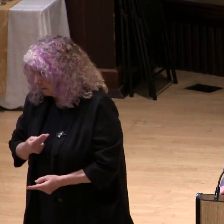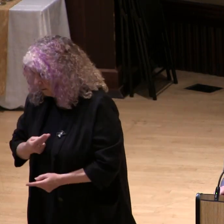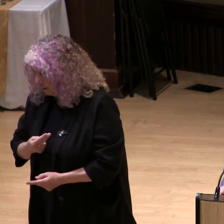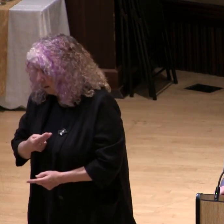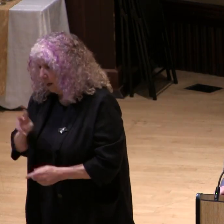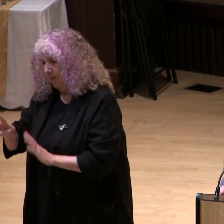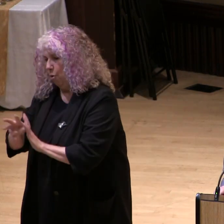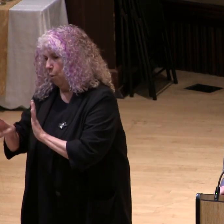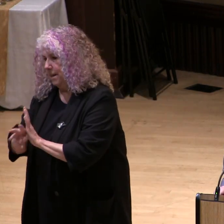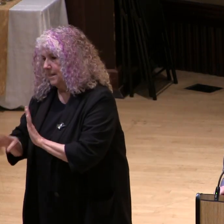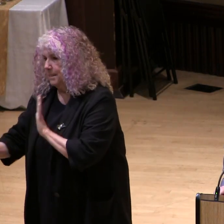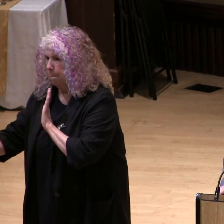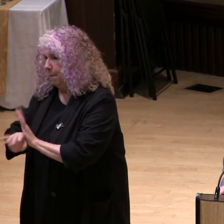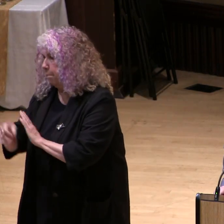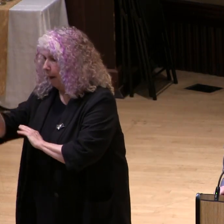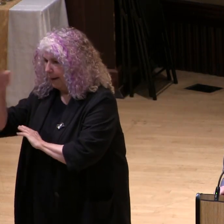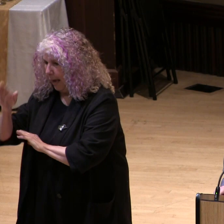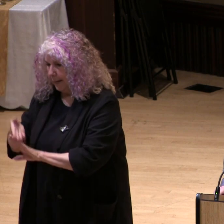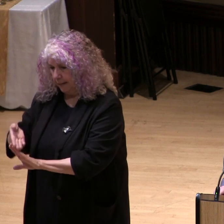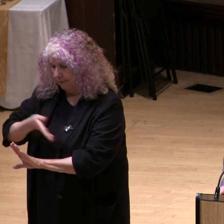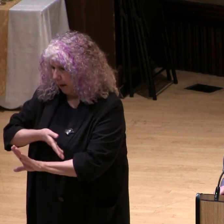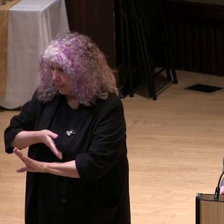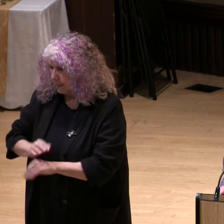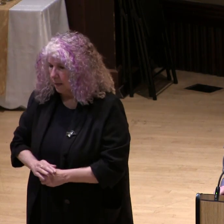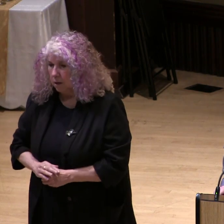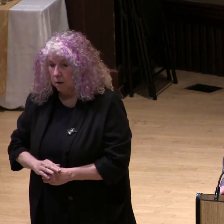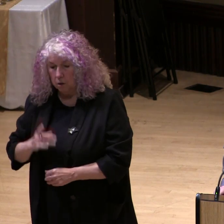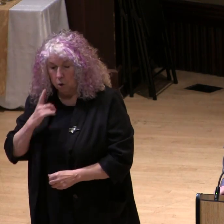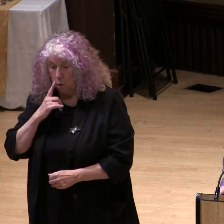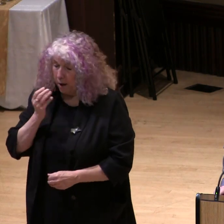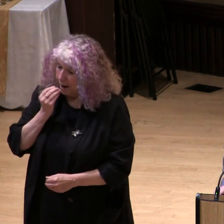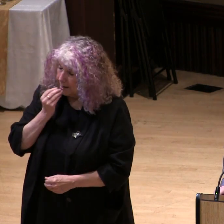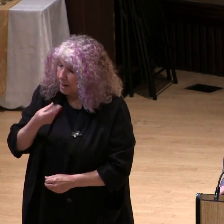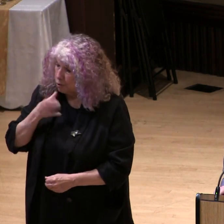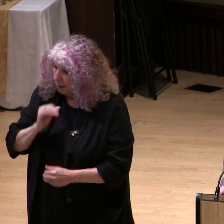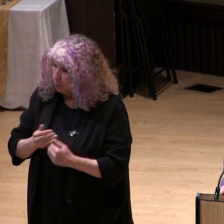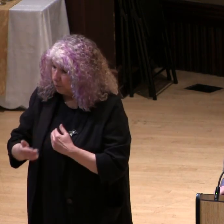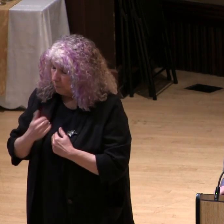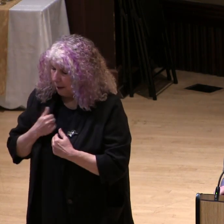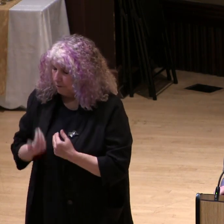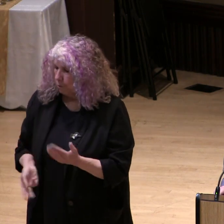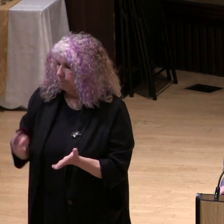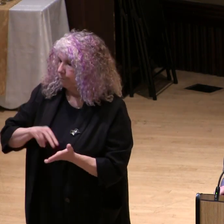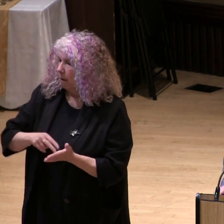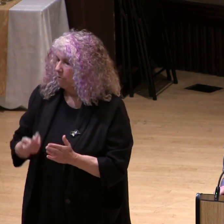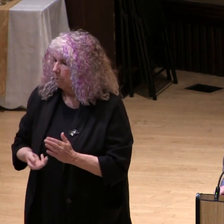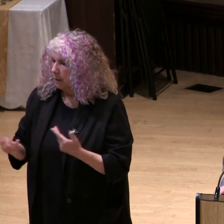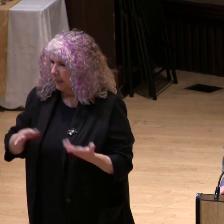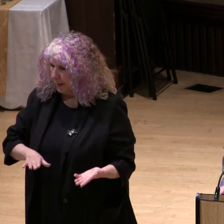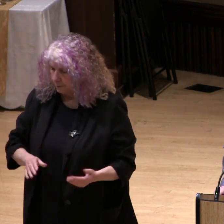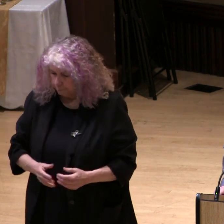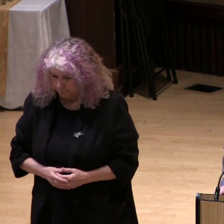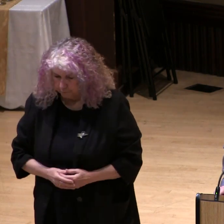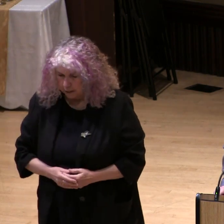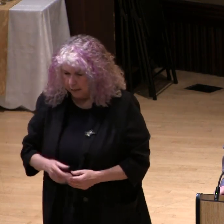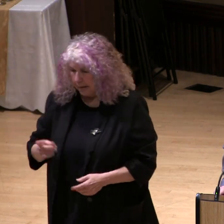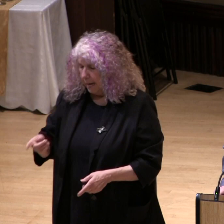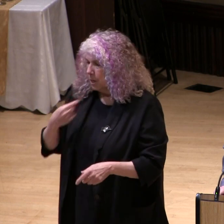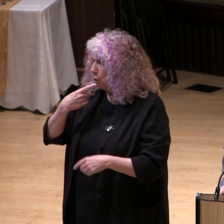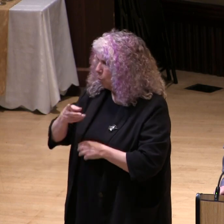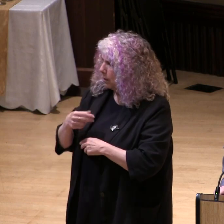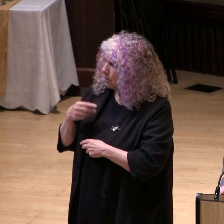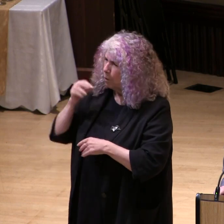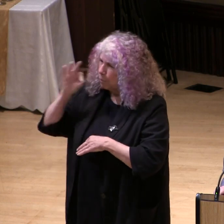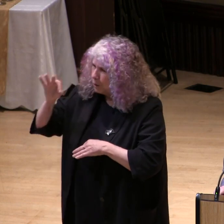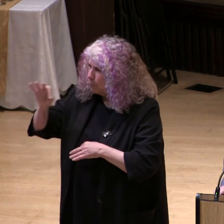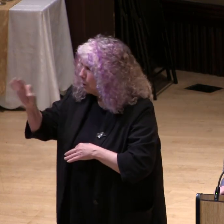the witnesses chosen by God in advance, who ate and drank with him after he rose from the dead. He commissioned us to preach